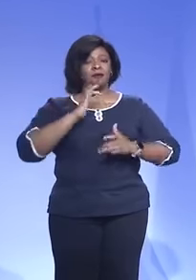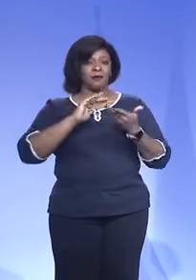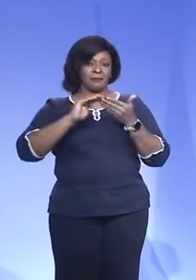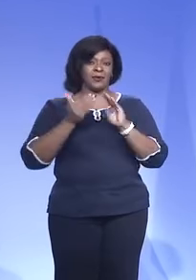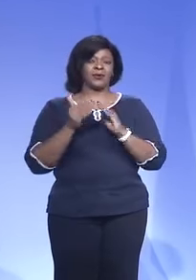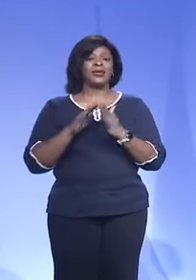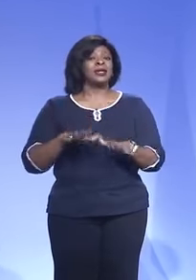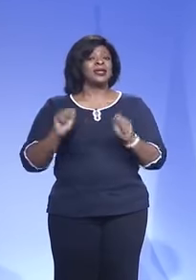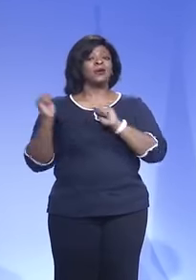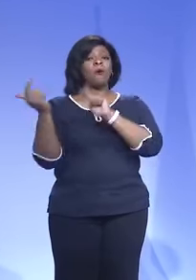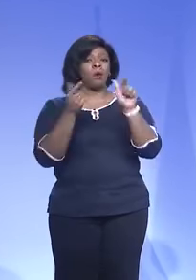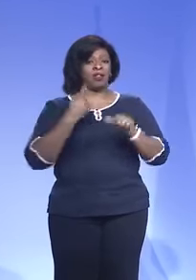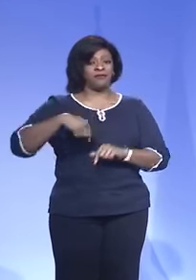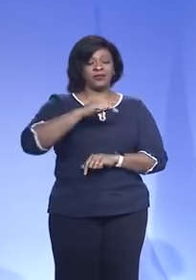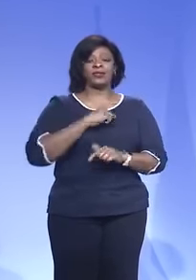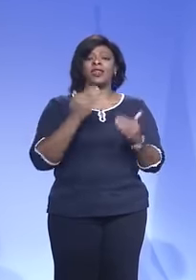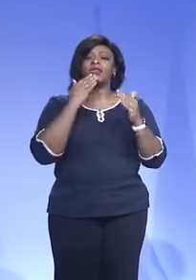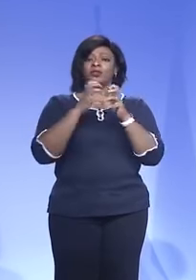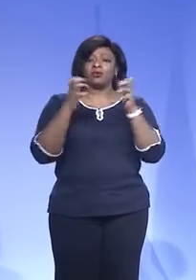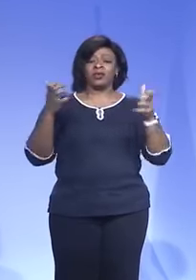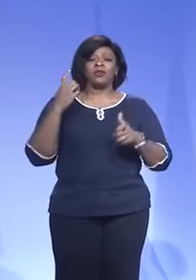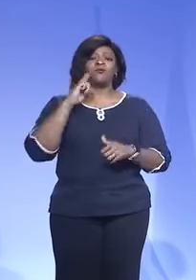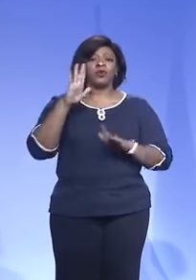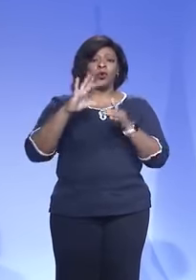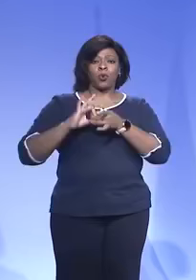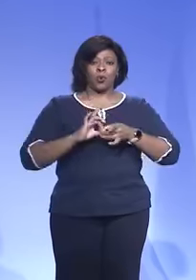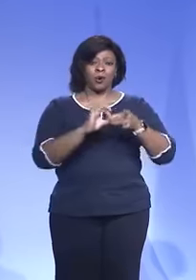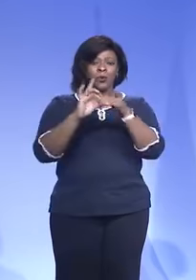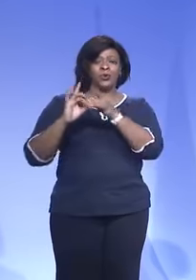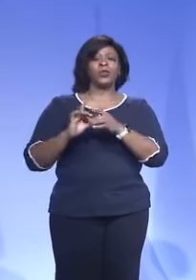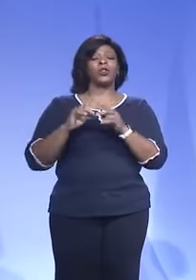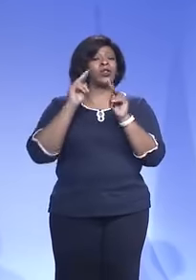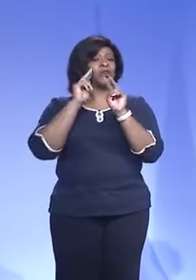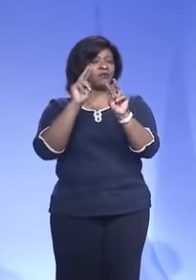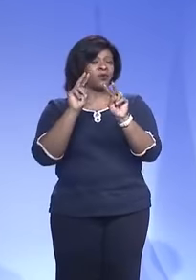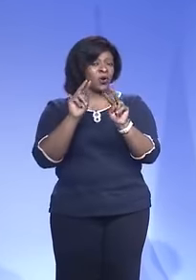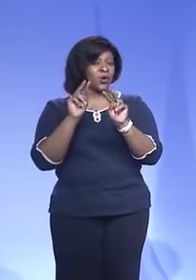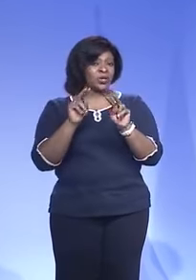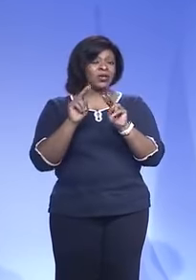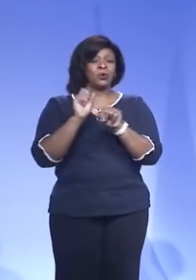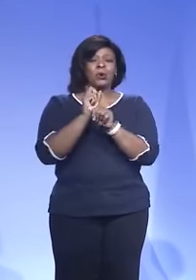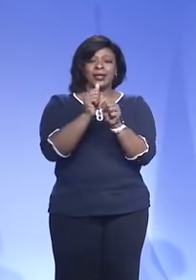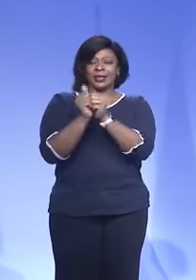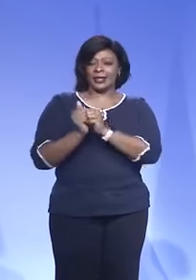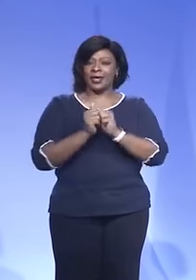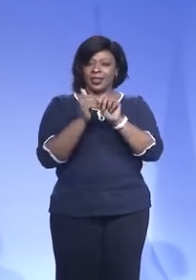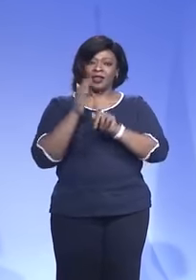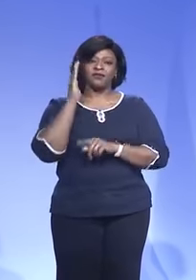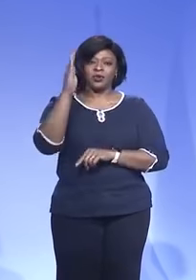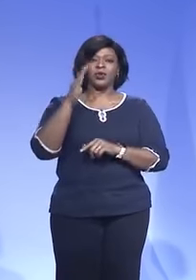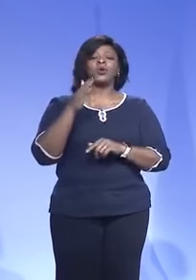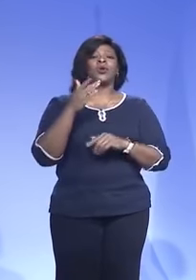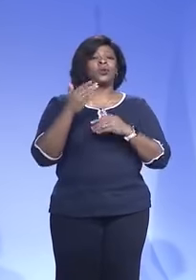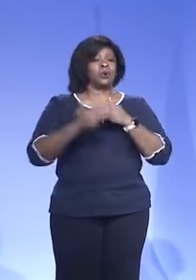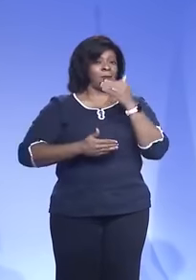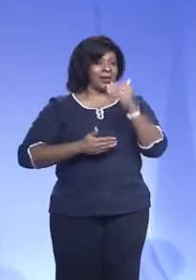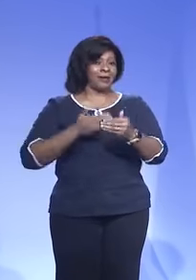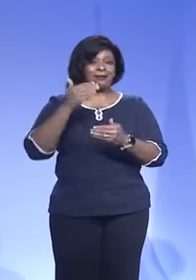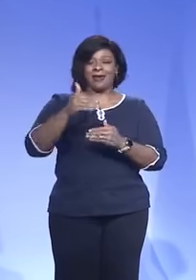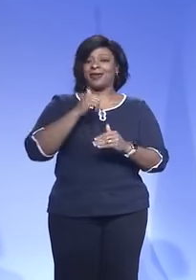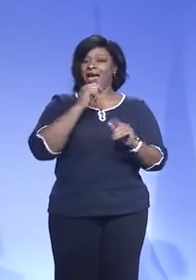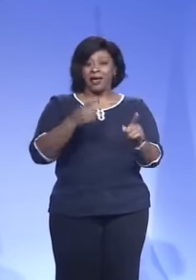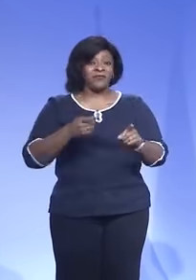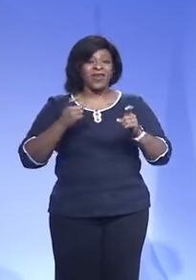community. It takes all of us. So thank you so much for the cooperation. We'll look forward to working together in the future as we run this marathon that's not a